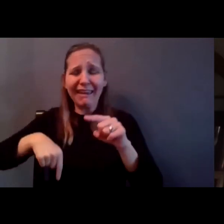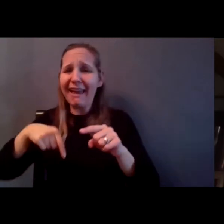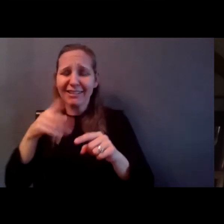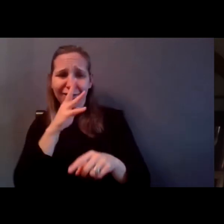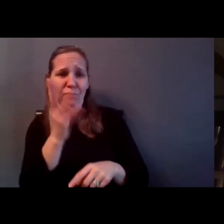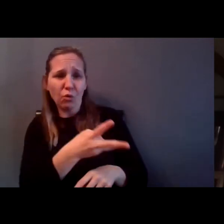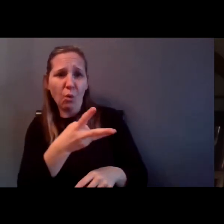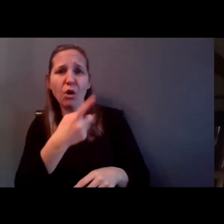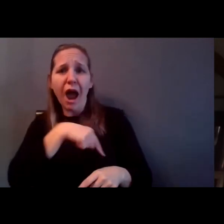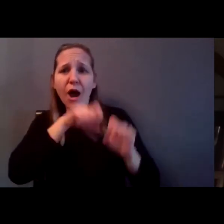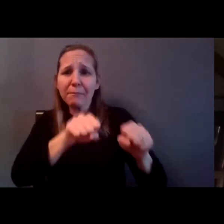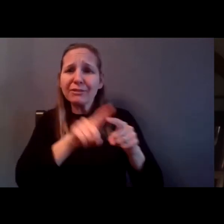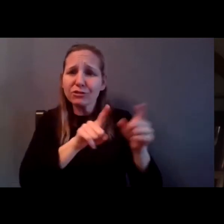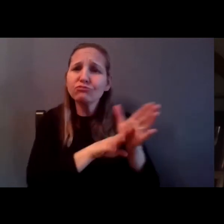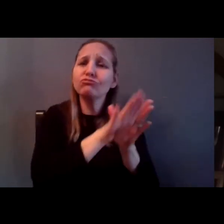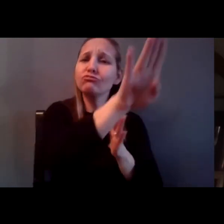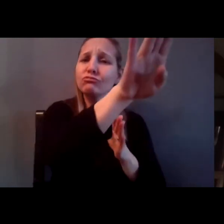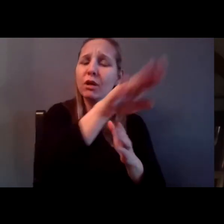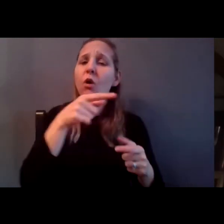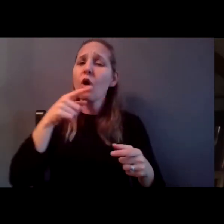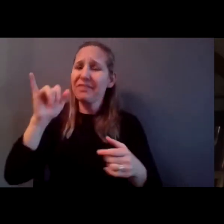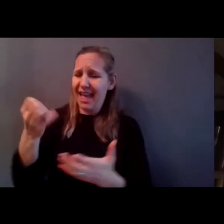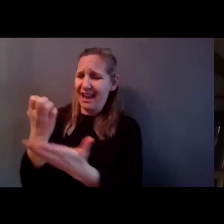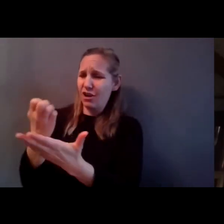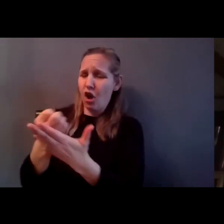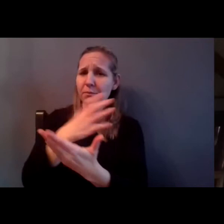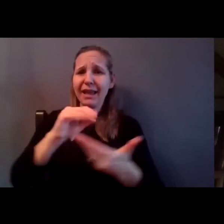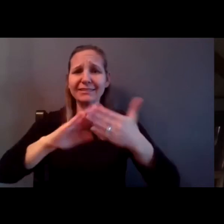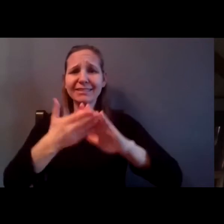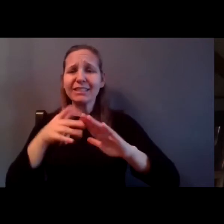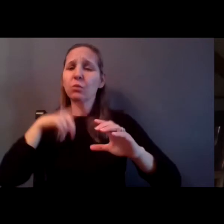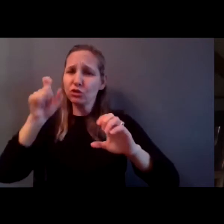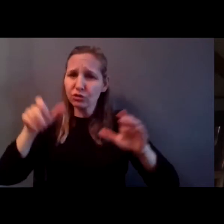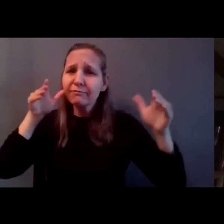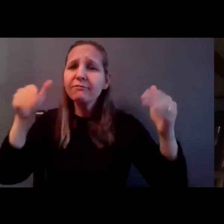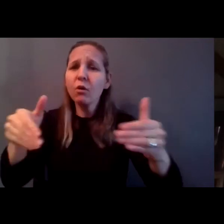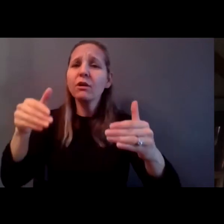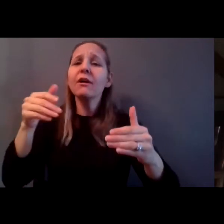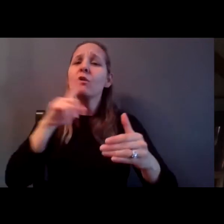thrive. We should be building an economy and a city which centers the realities of our host